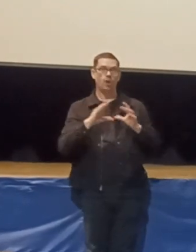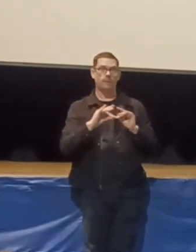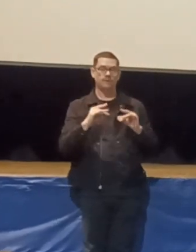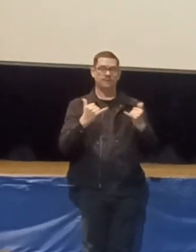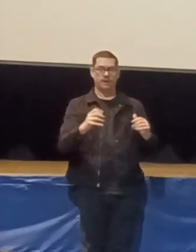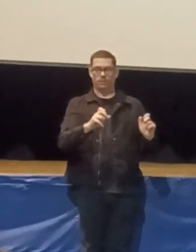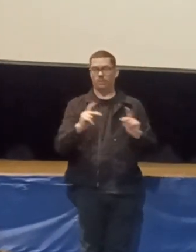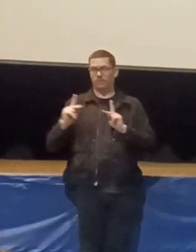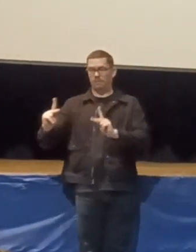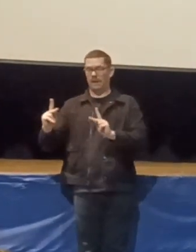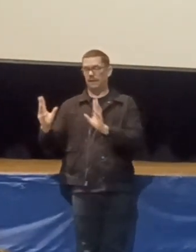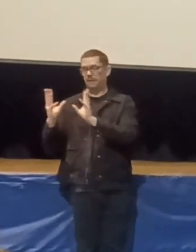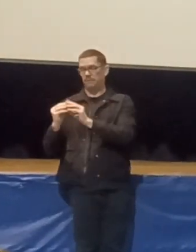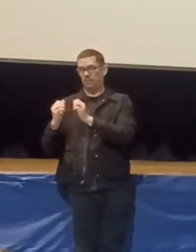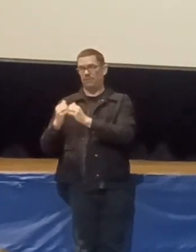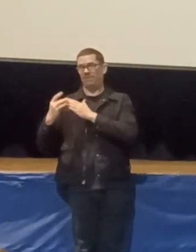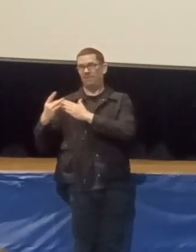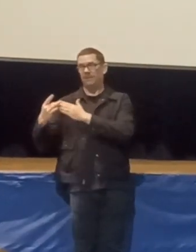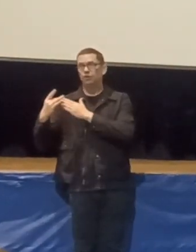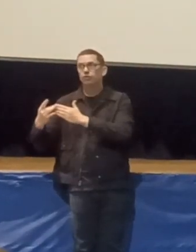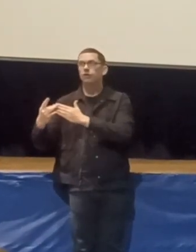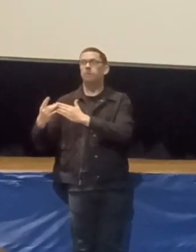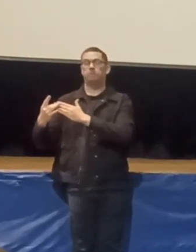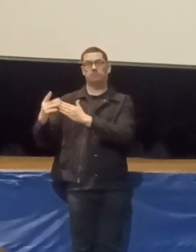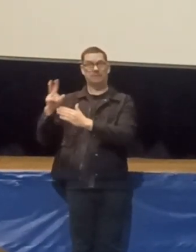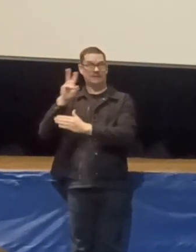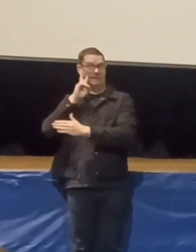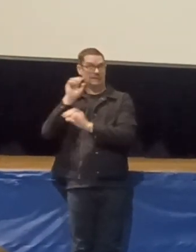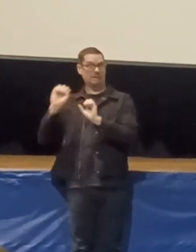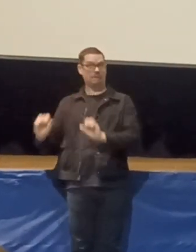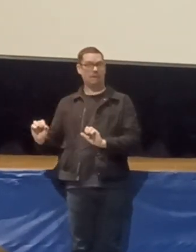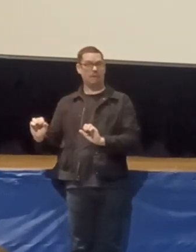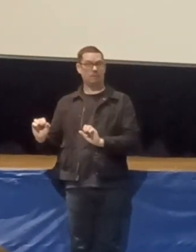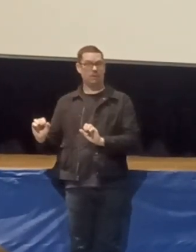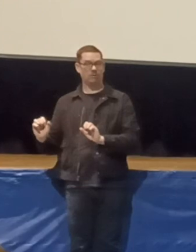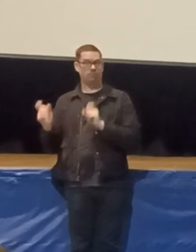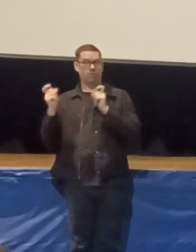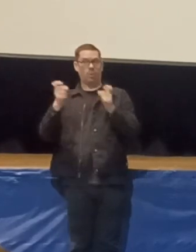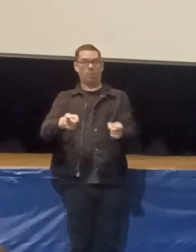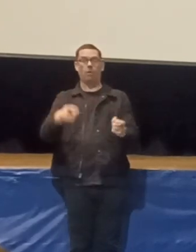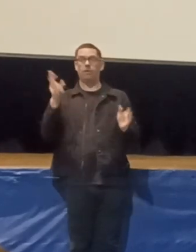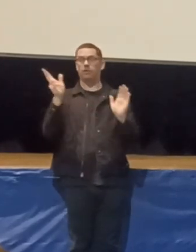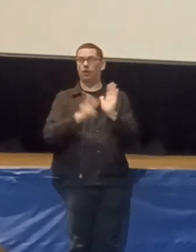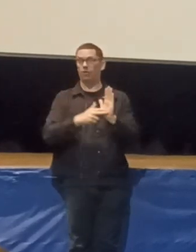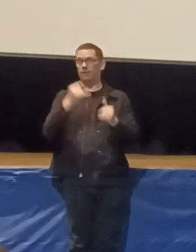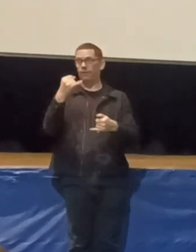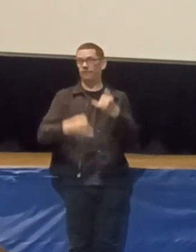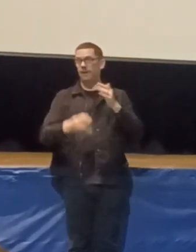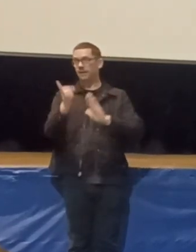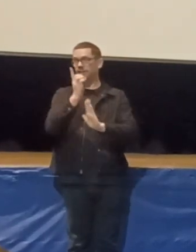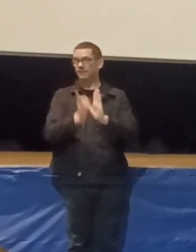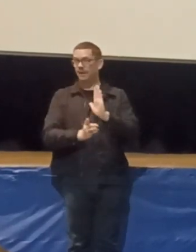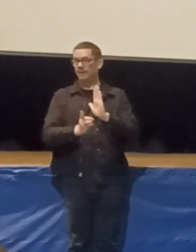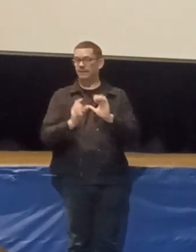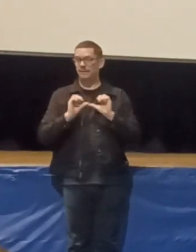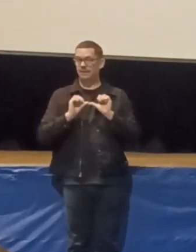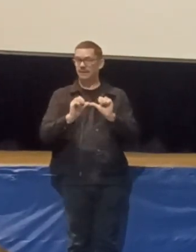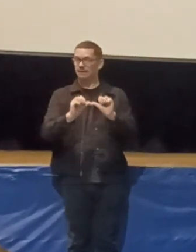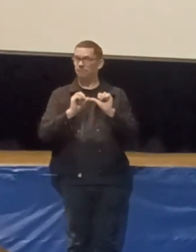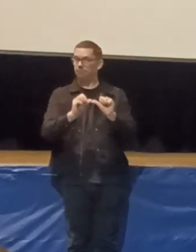and see that we can award the contract for final design and keep this process